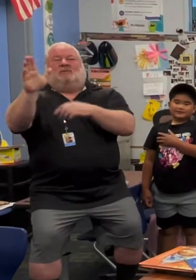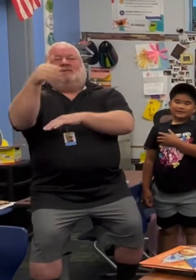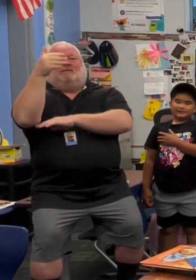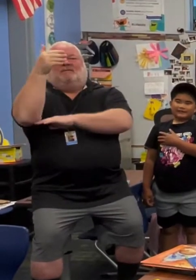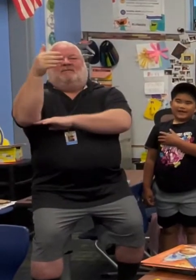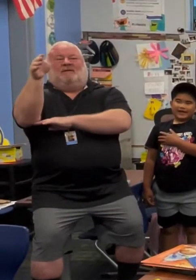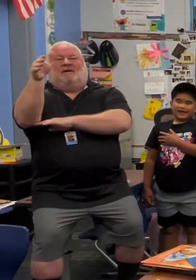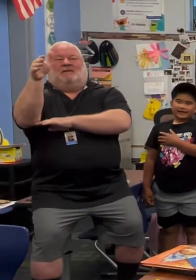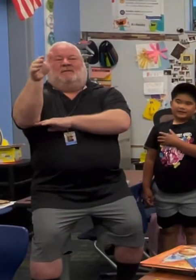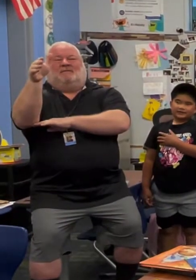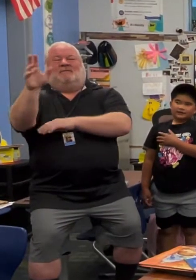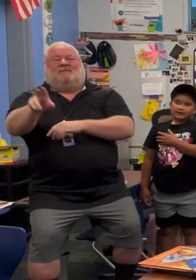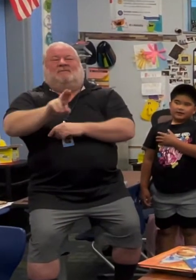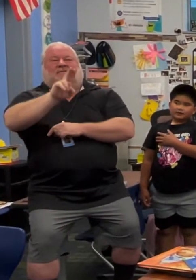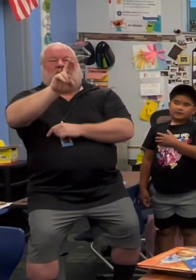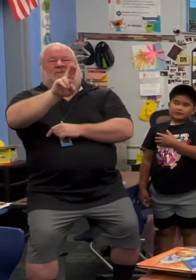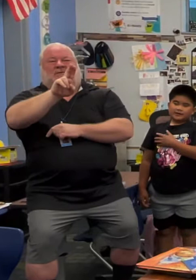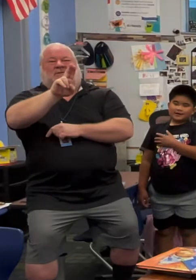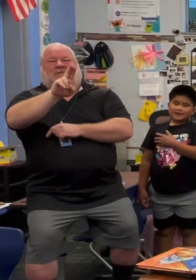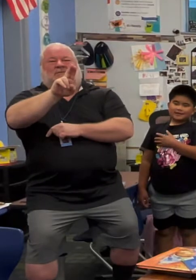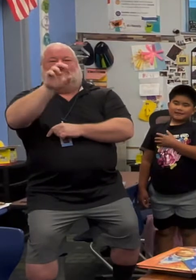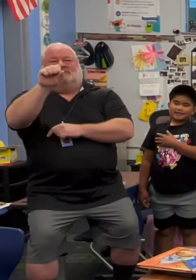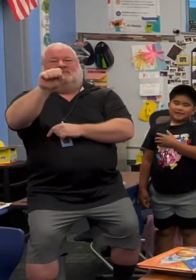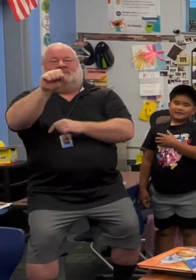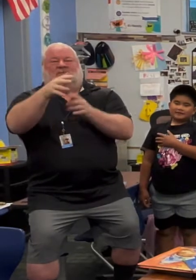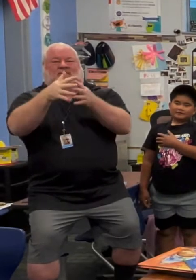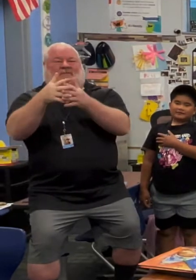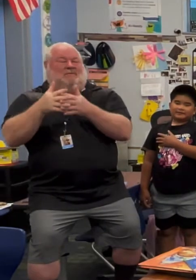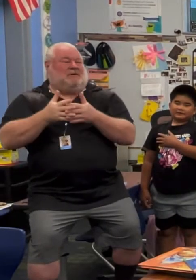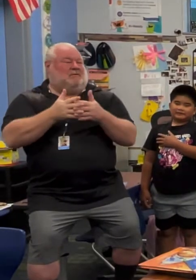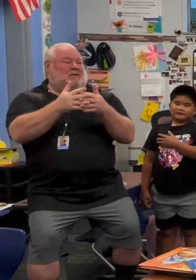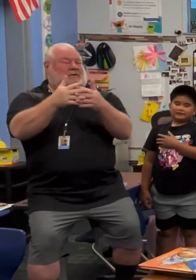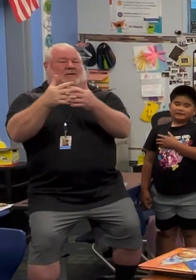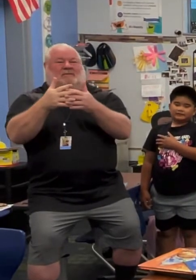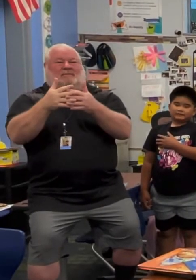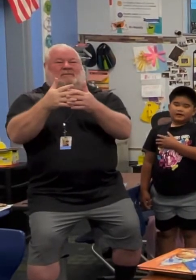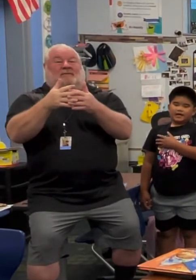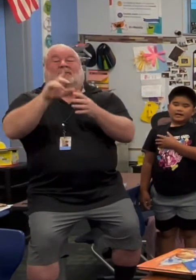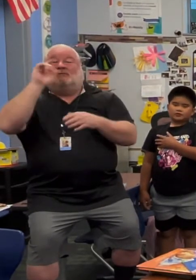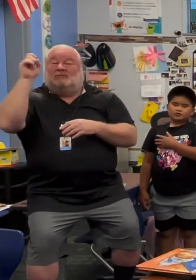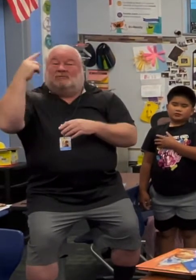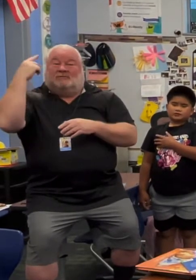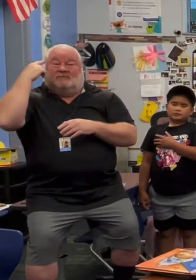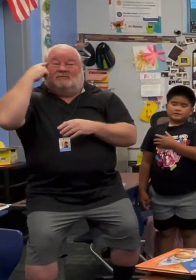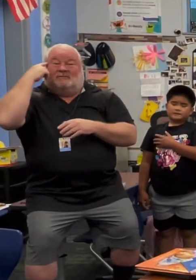to the flag of the United States of America